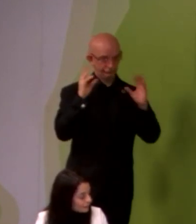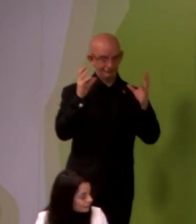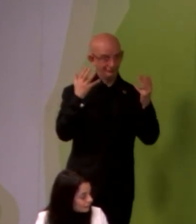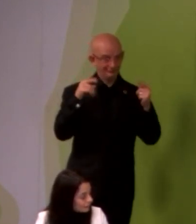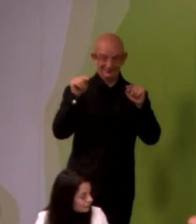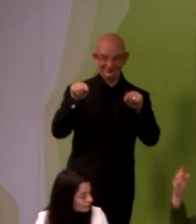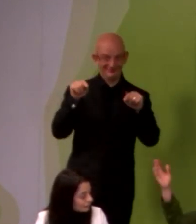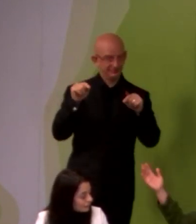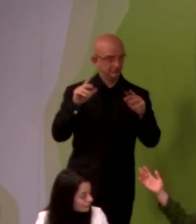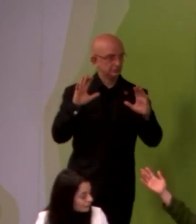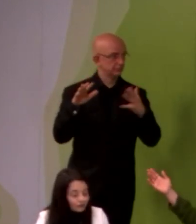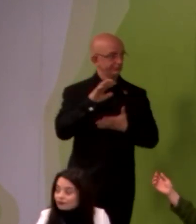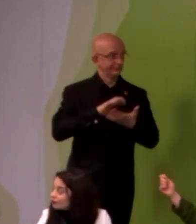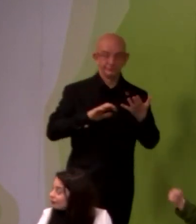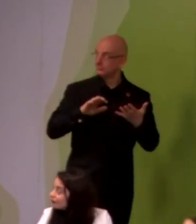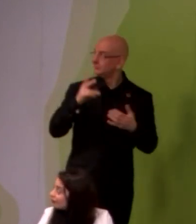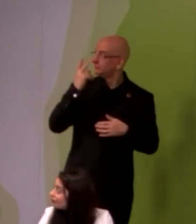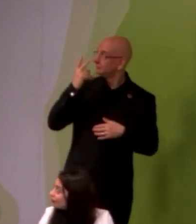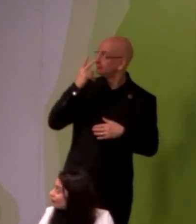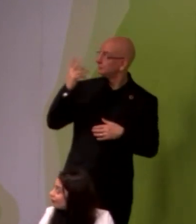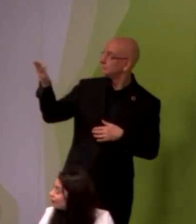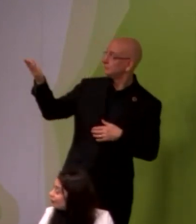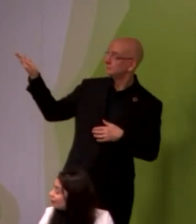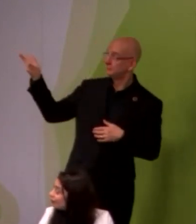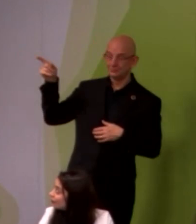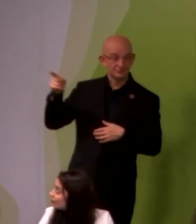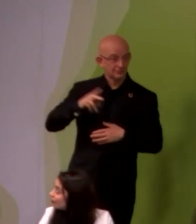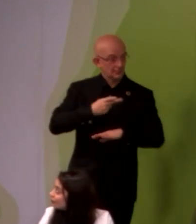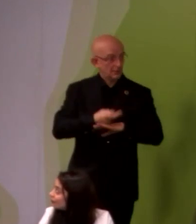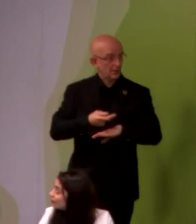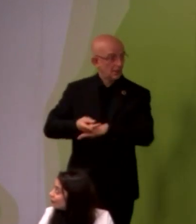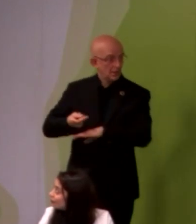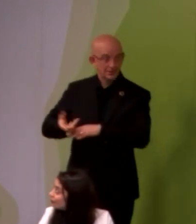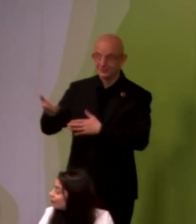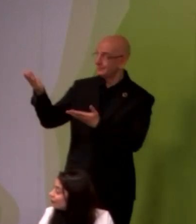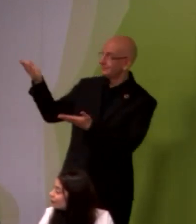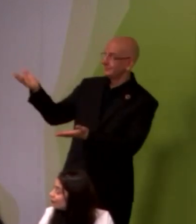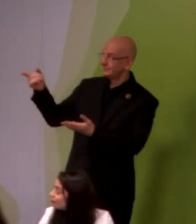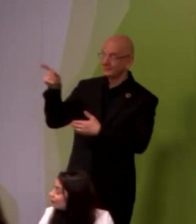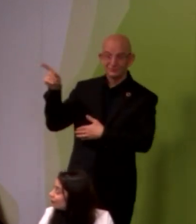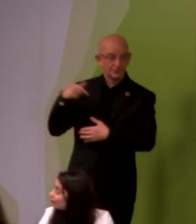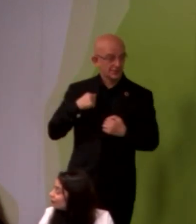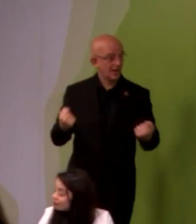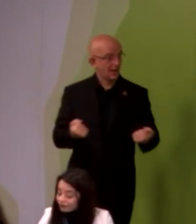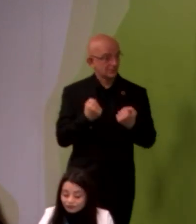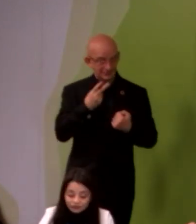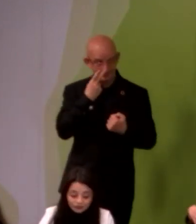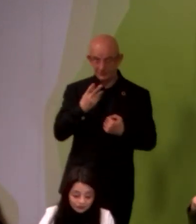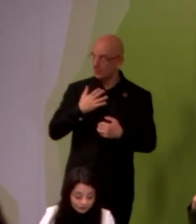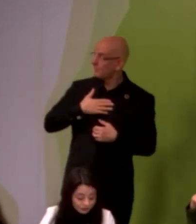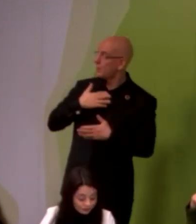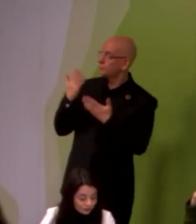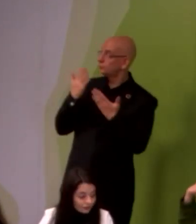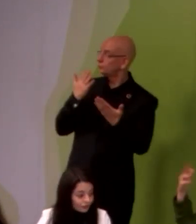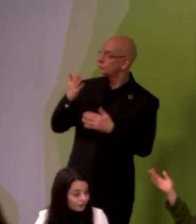So here on your screen, actually, this is one of Action for Humanity's schools. And as you can see,